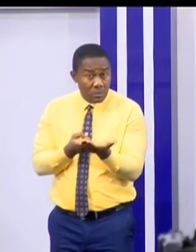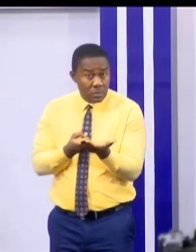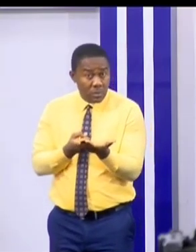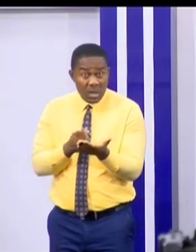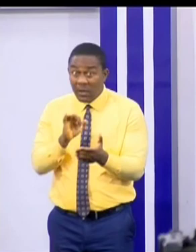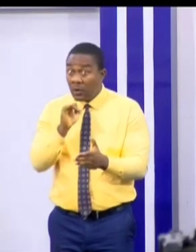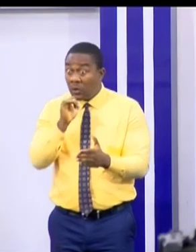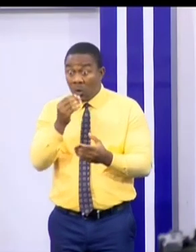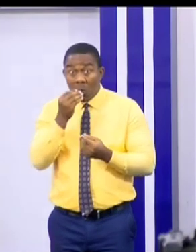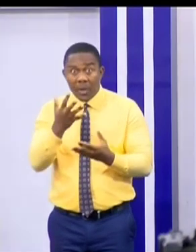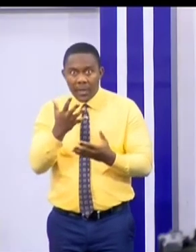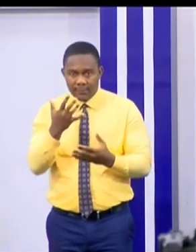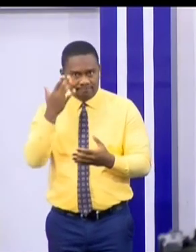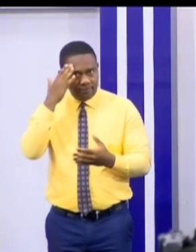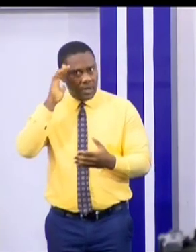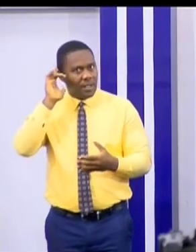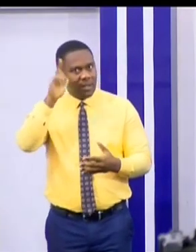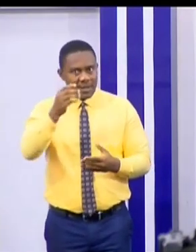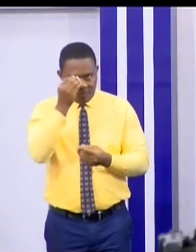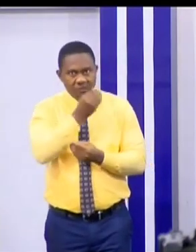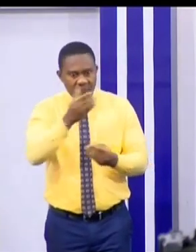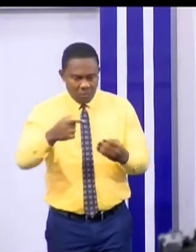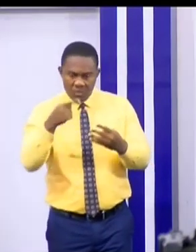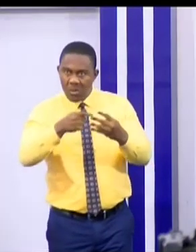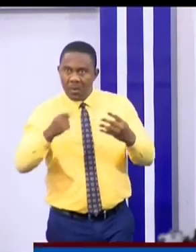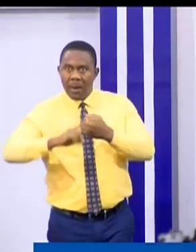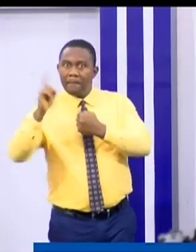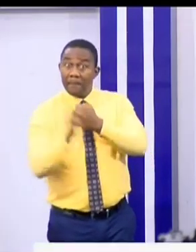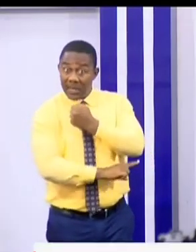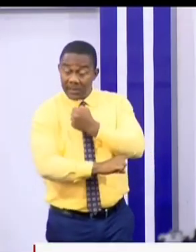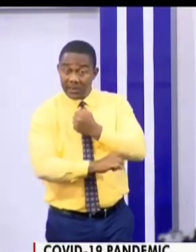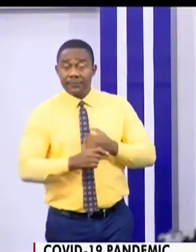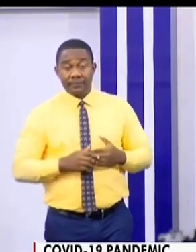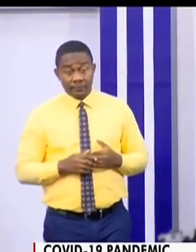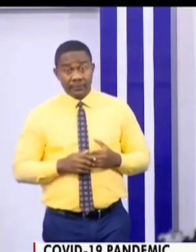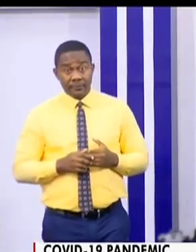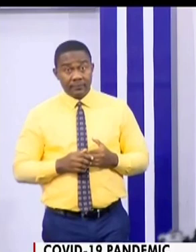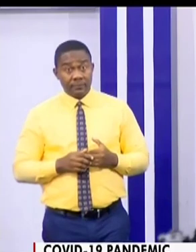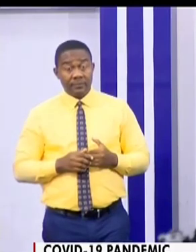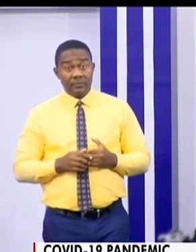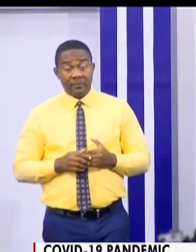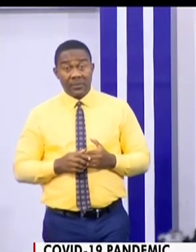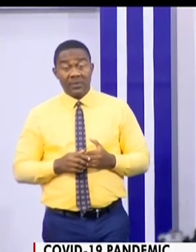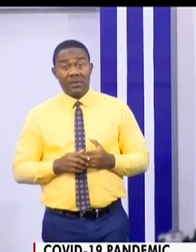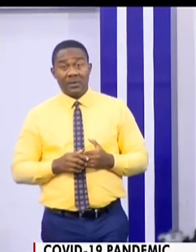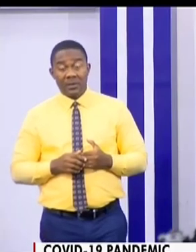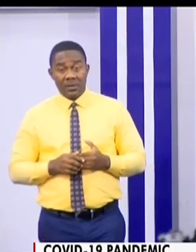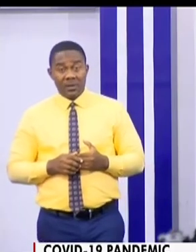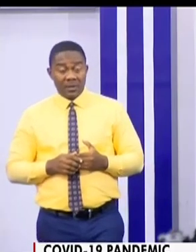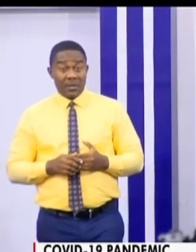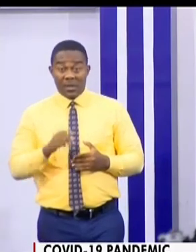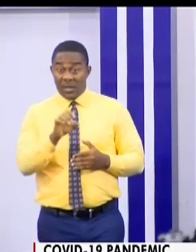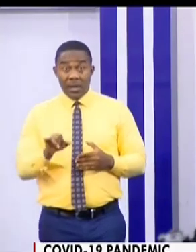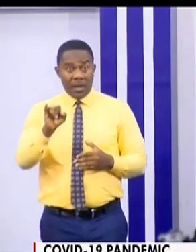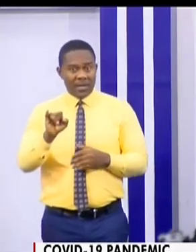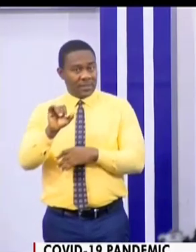do not comply. At this point in time, we're asking everybody to comply with authorities. But this is for the avoidance of doubt. EI 61 is now in force. It